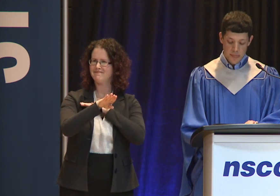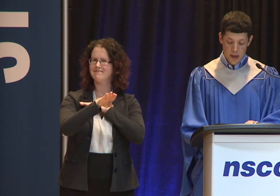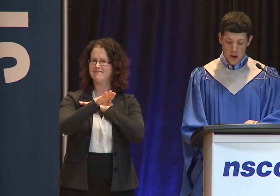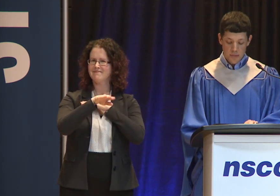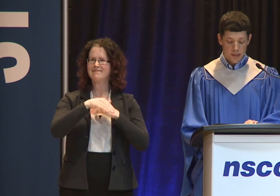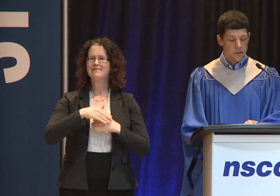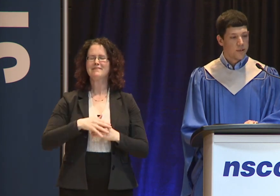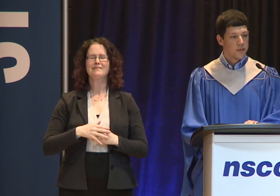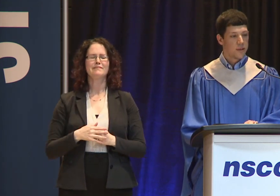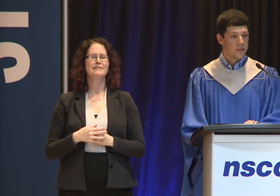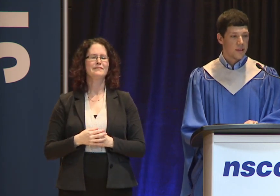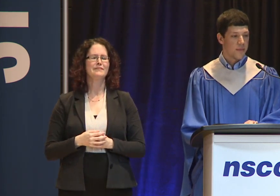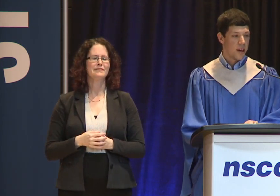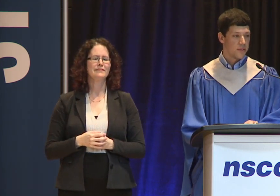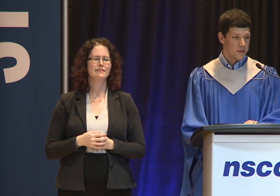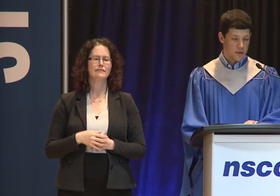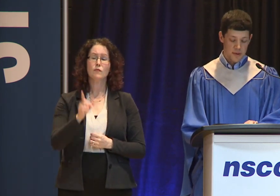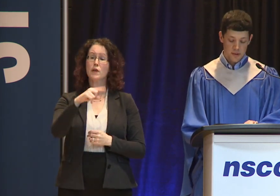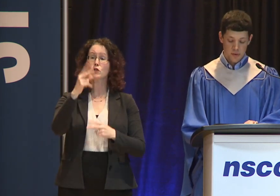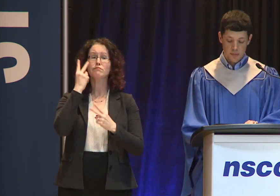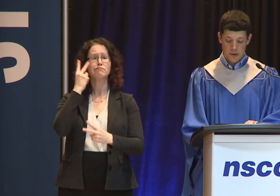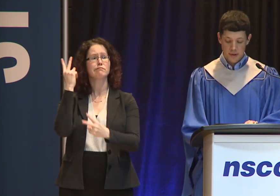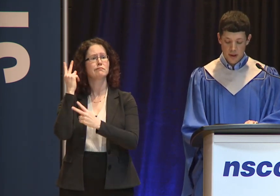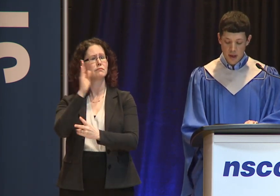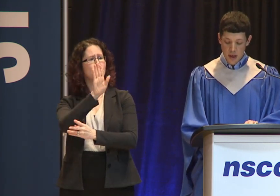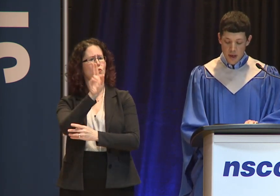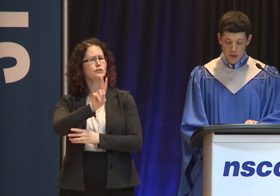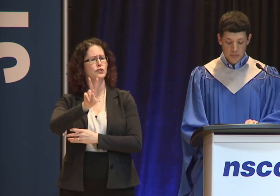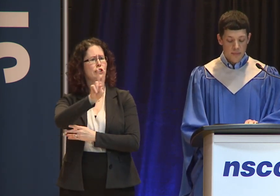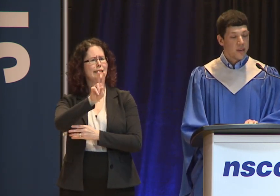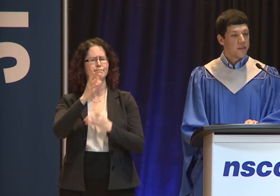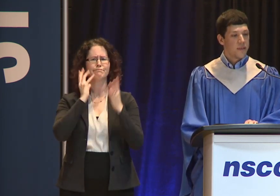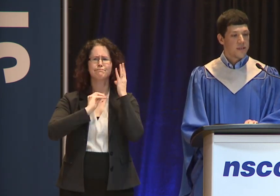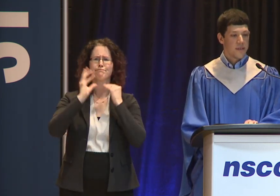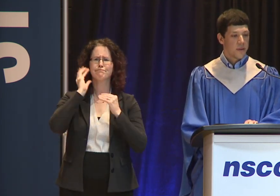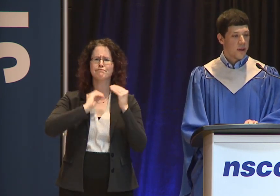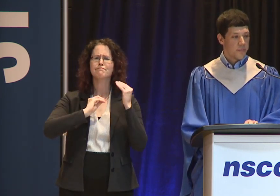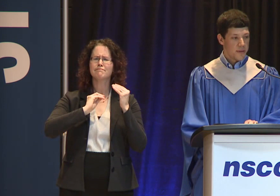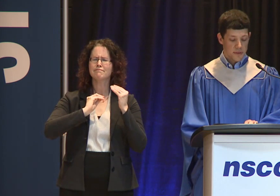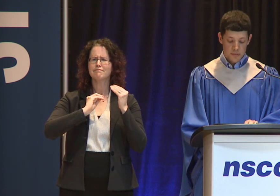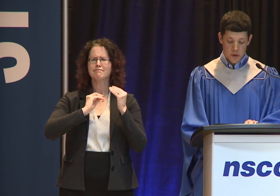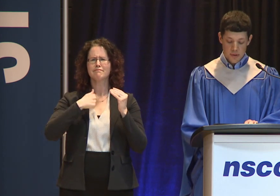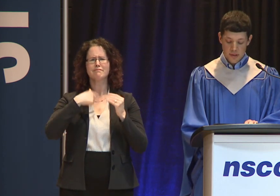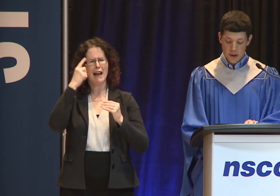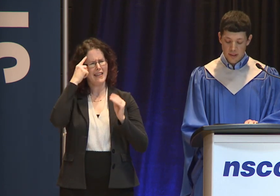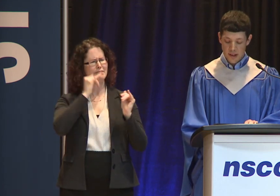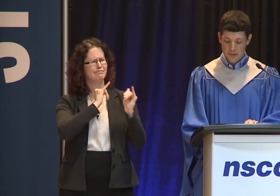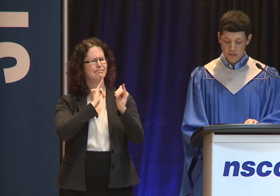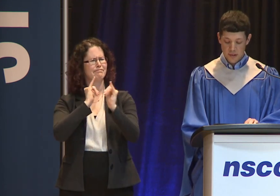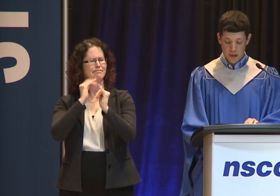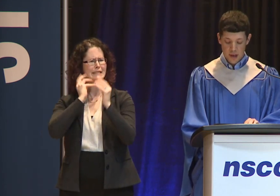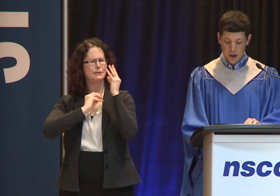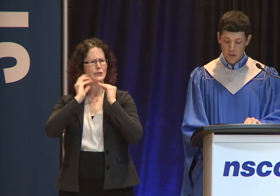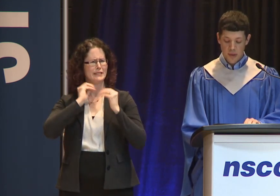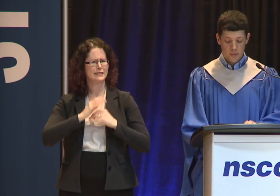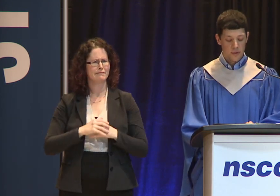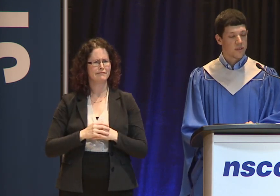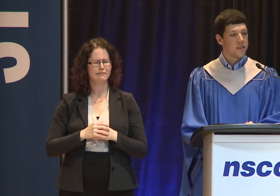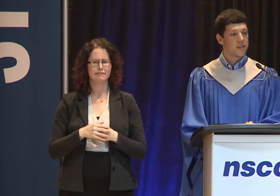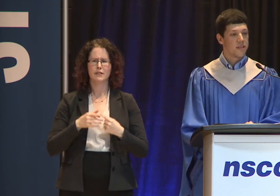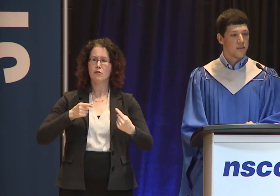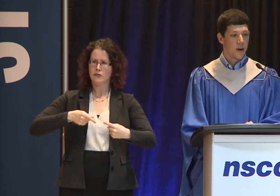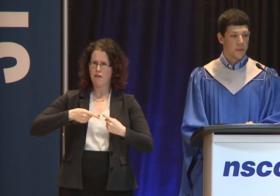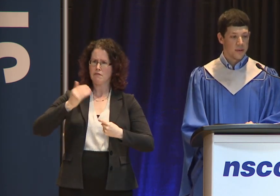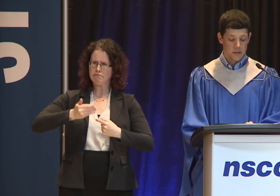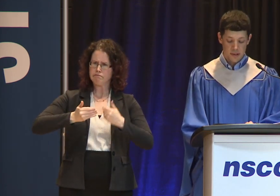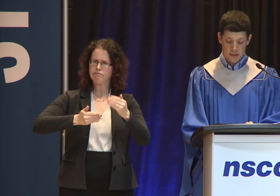journey, I hope that you too can see the value in your pivotal moment. There will be many of these difficult, pivotal moments in our lives, and I hope that we will